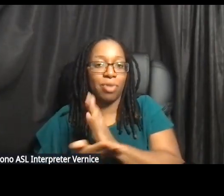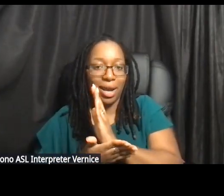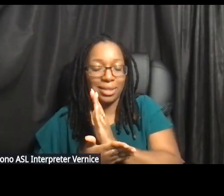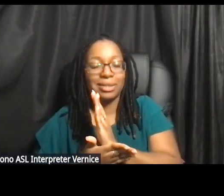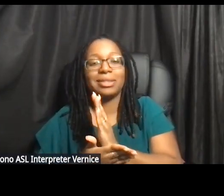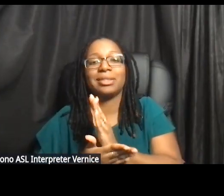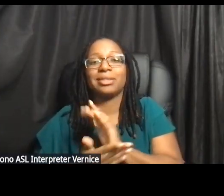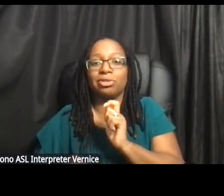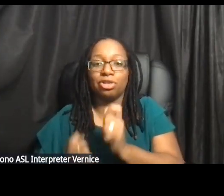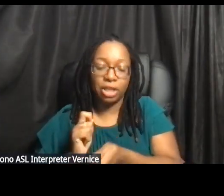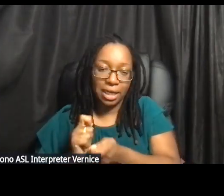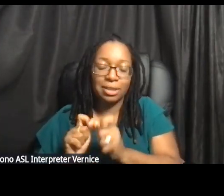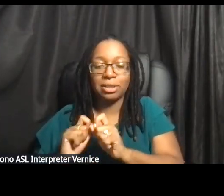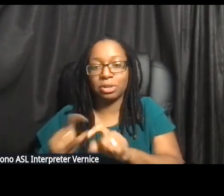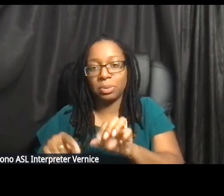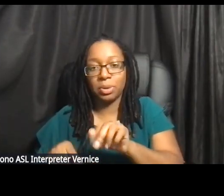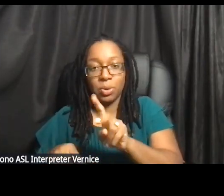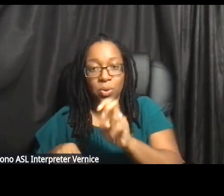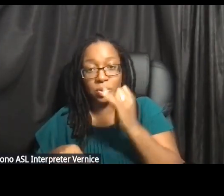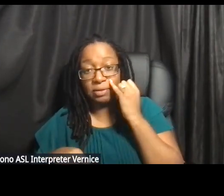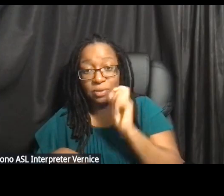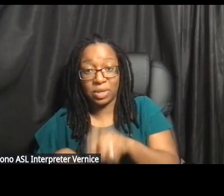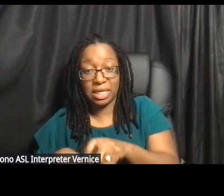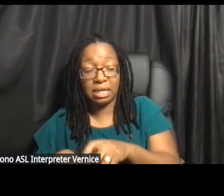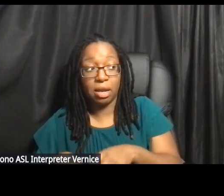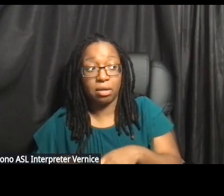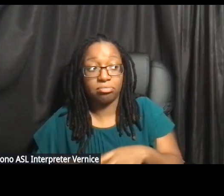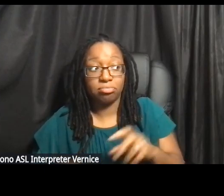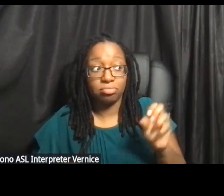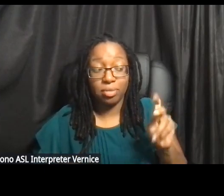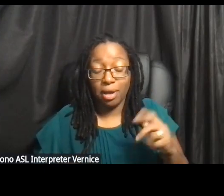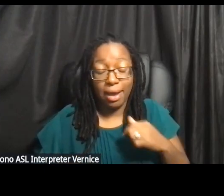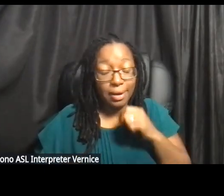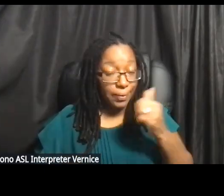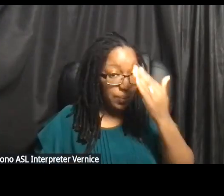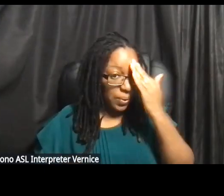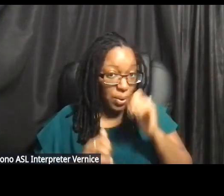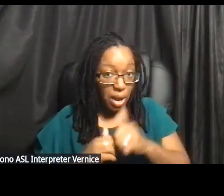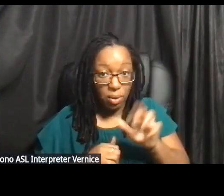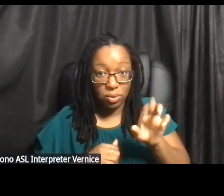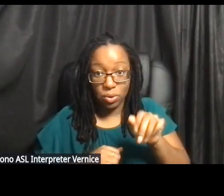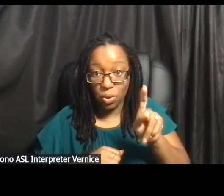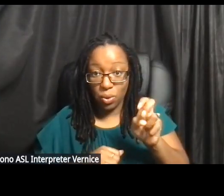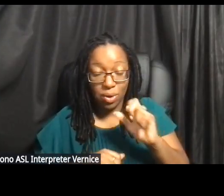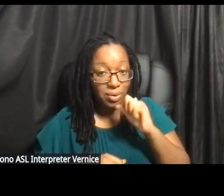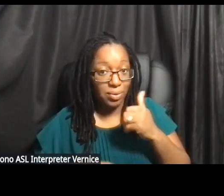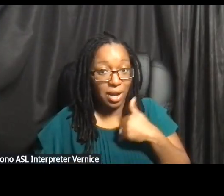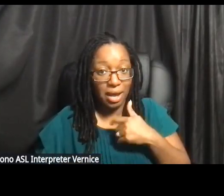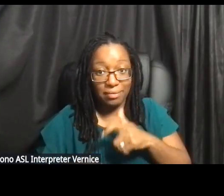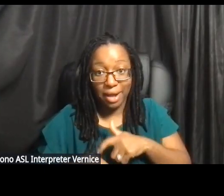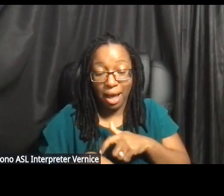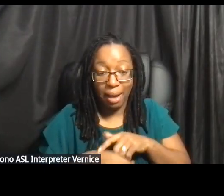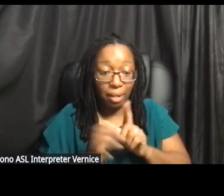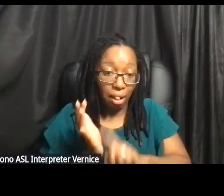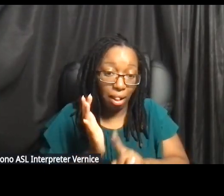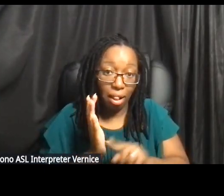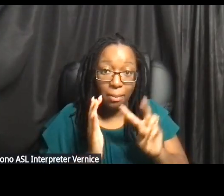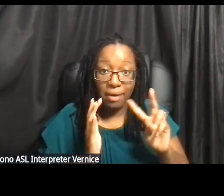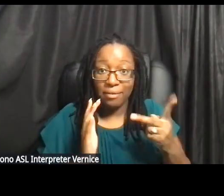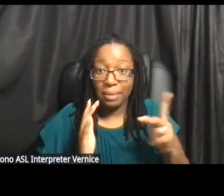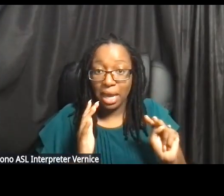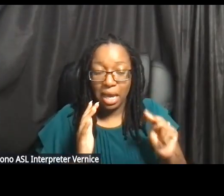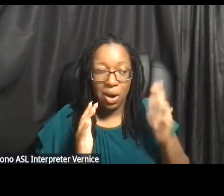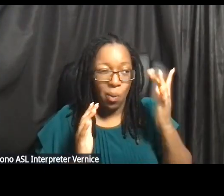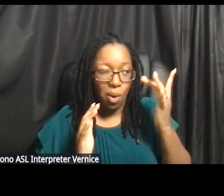code as needed. You're like, okay, cool. I don't know how to code. I don't have time to be messing around under the hood of my VPN. Why does